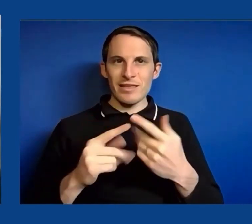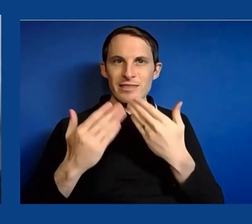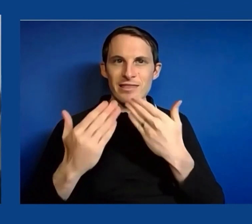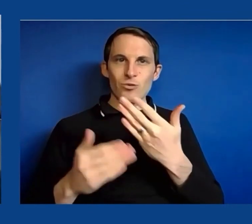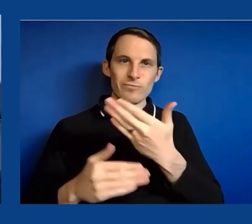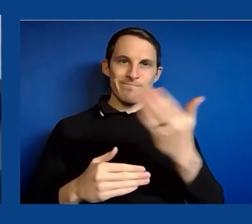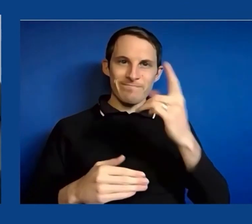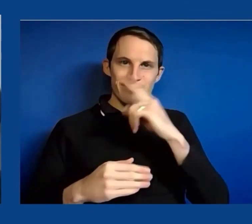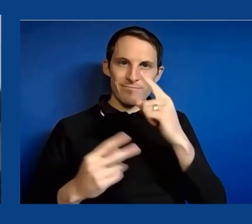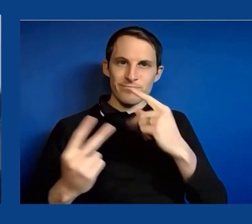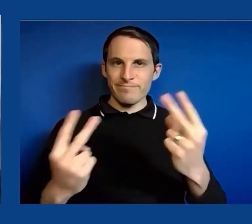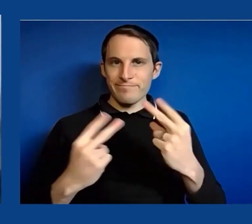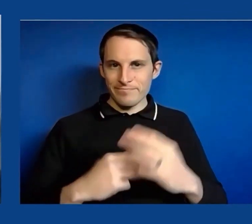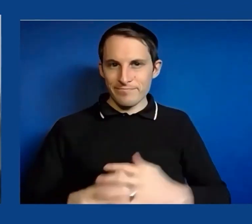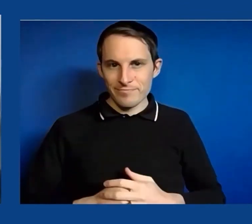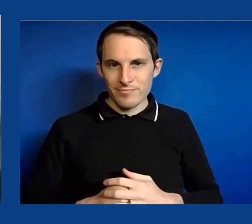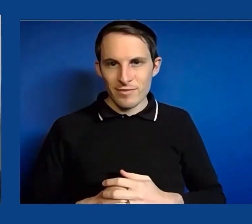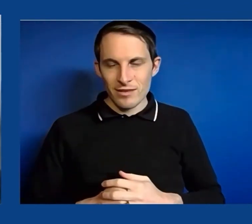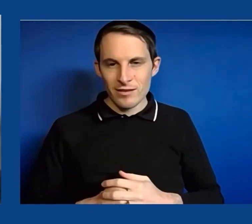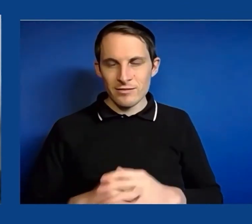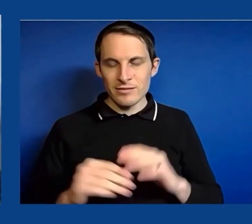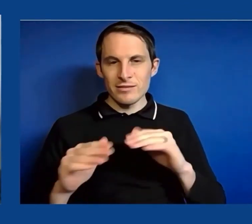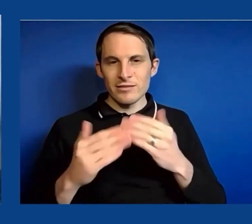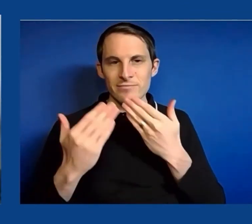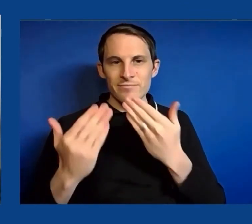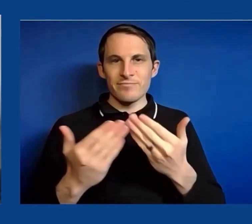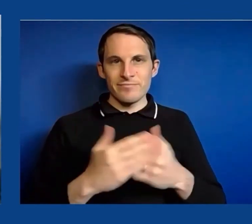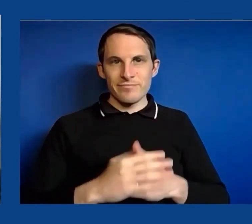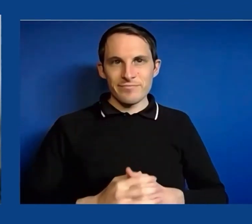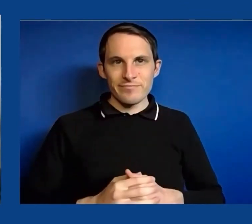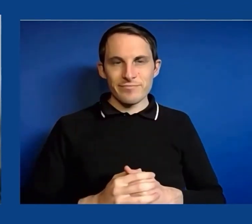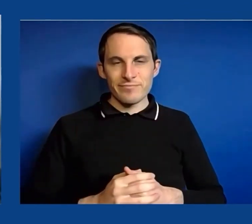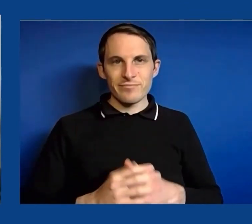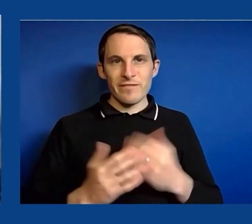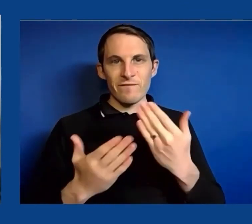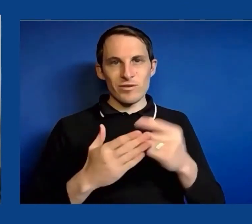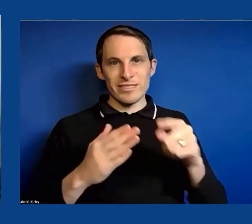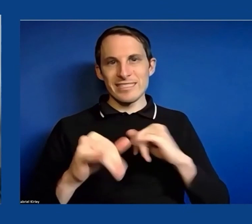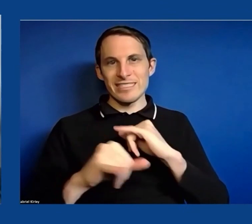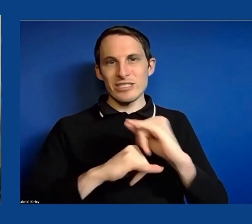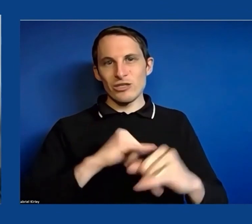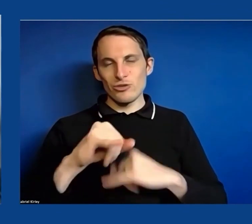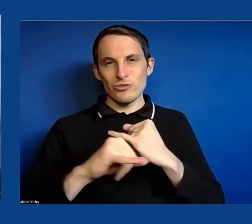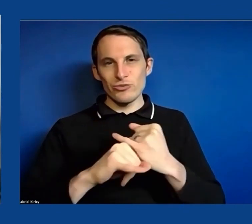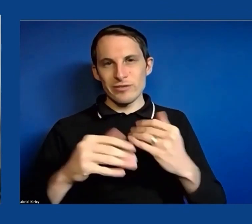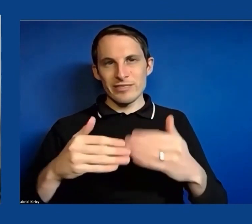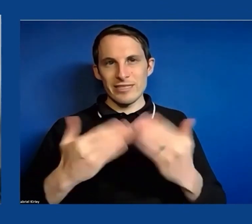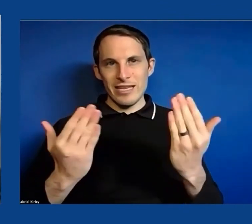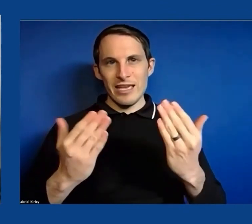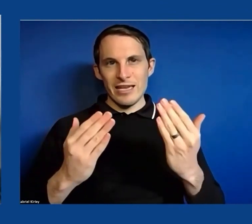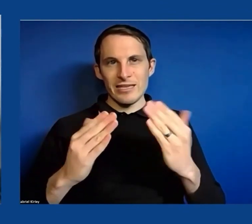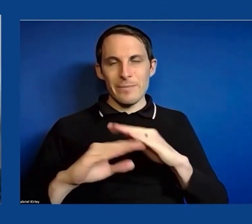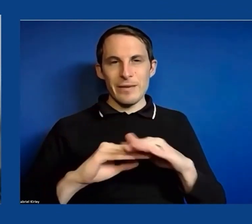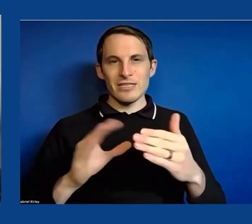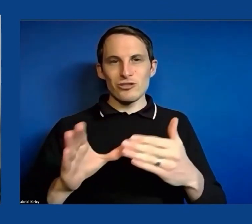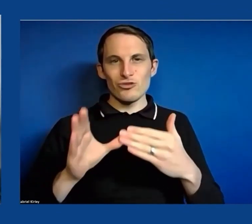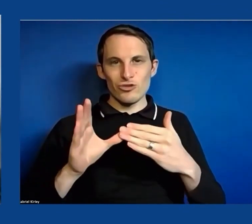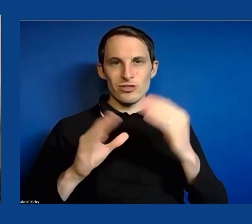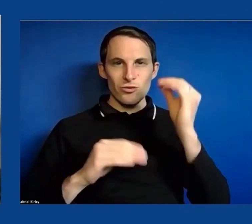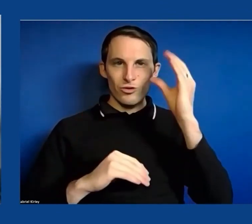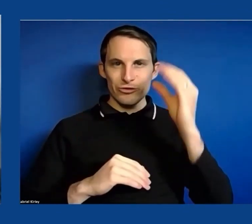audience out there in the International Day that is about Indigenous